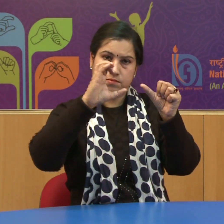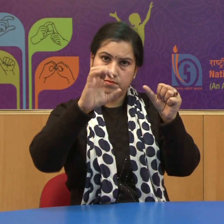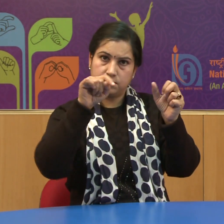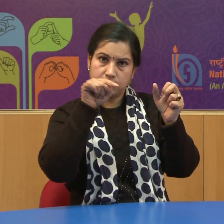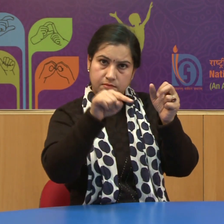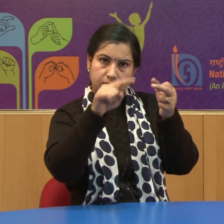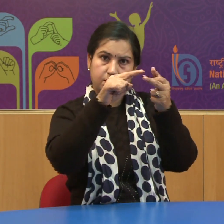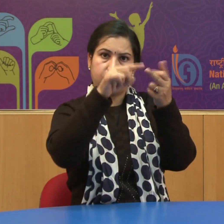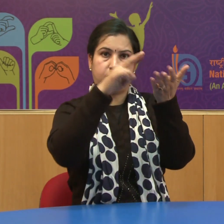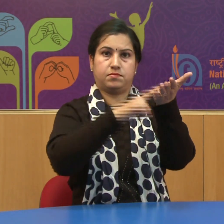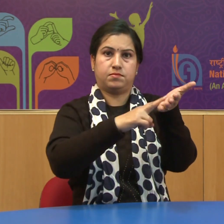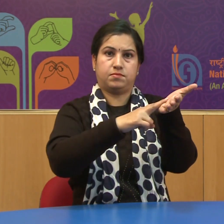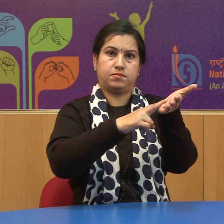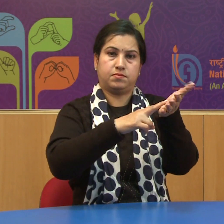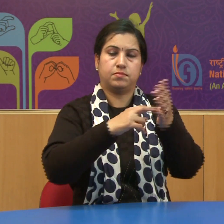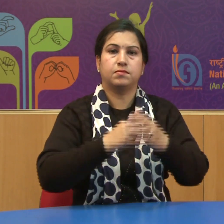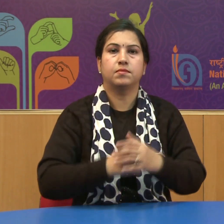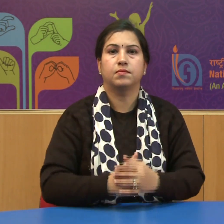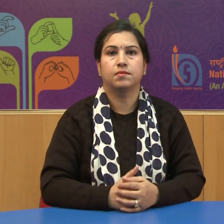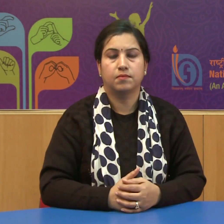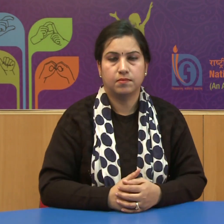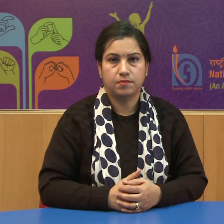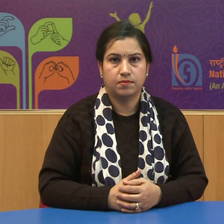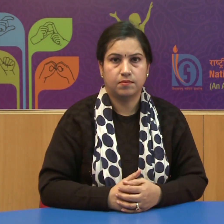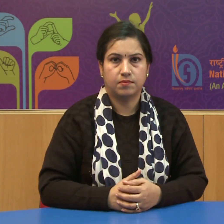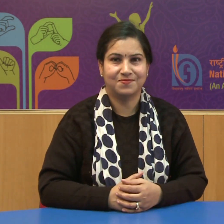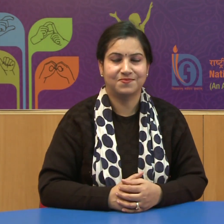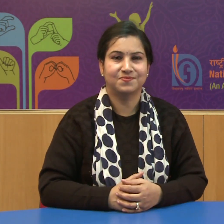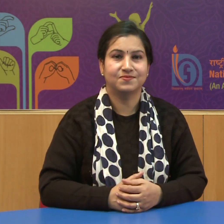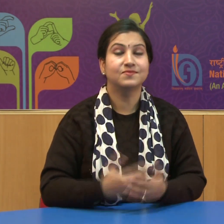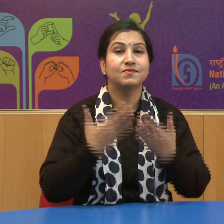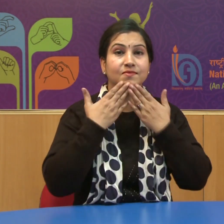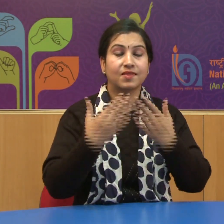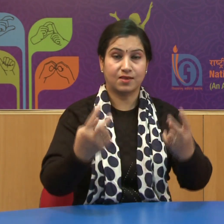www.nios.ac.in. Thank you for watching.